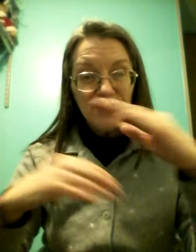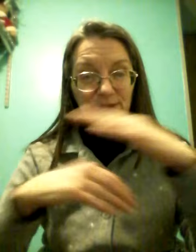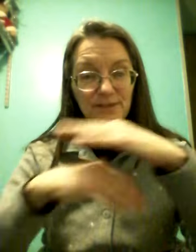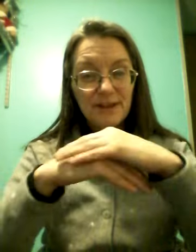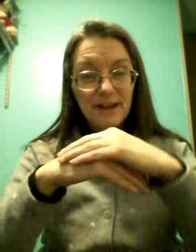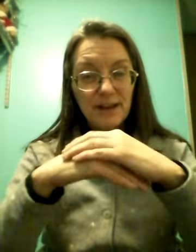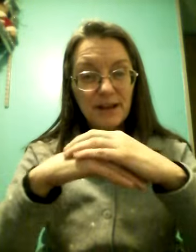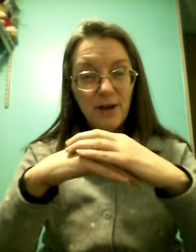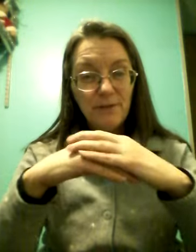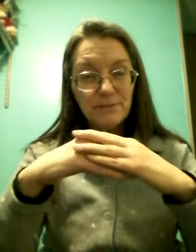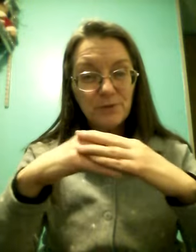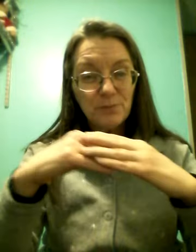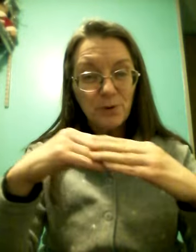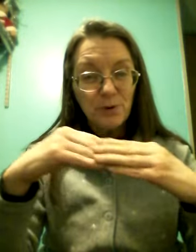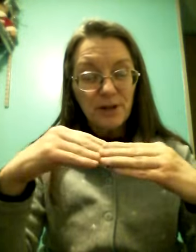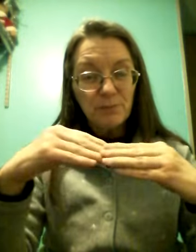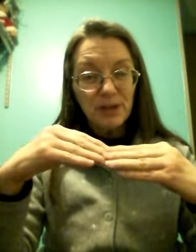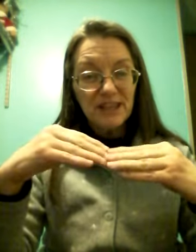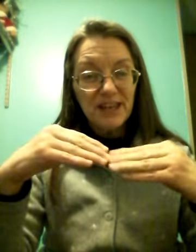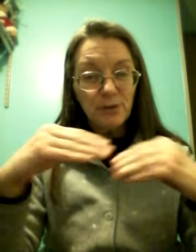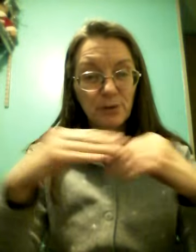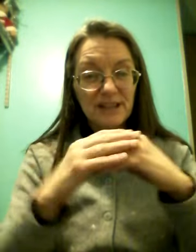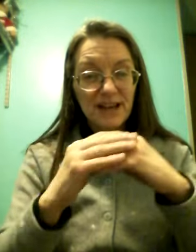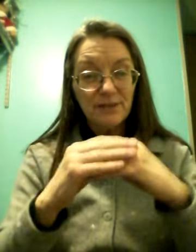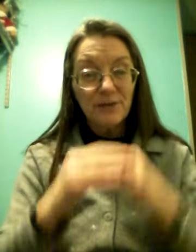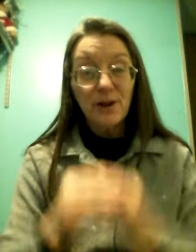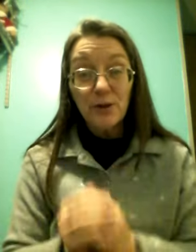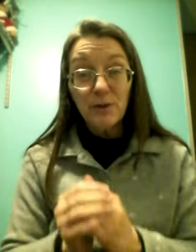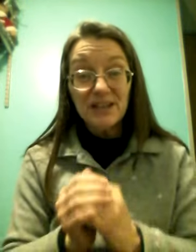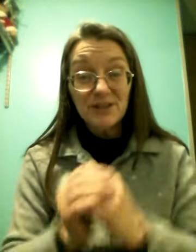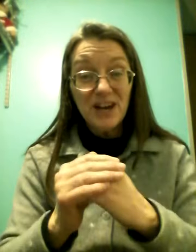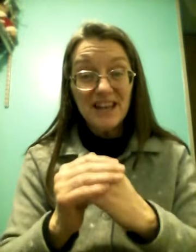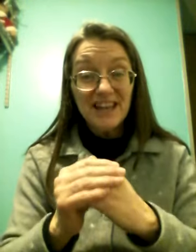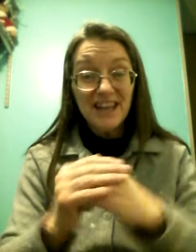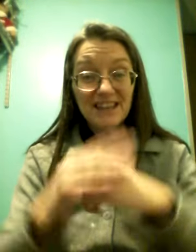down, comfortable, and bring the other one down. Are you ready to try it again?